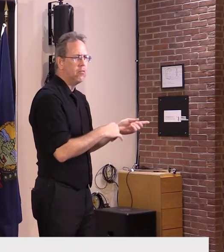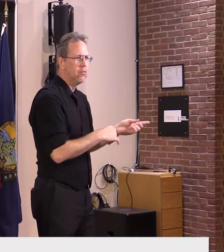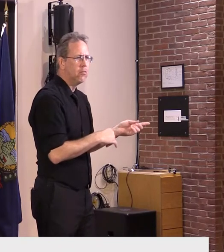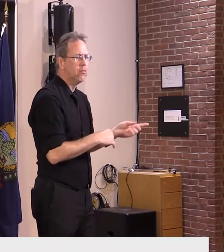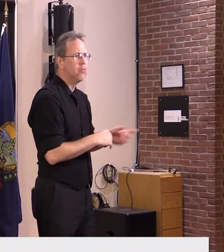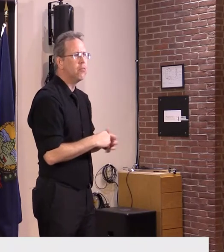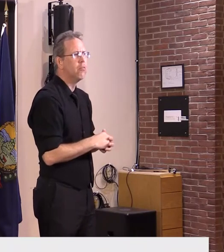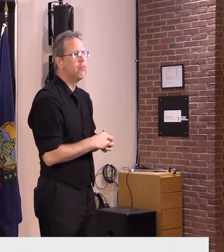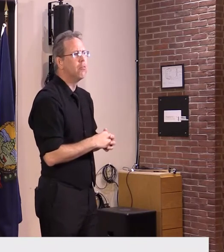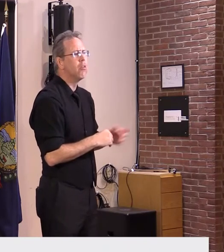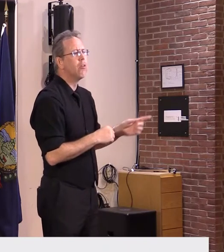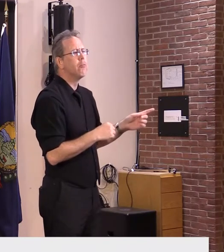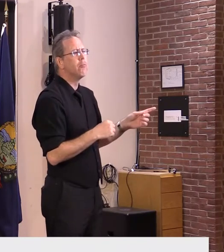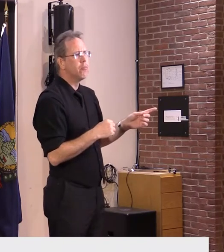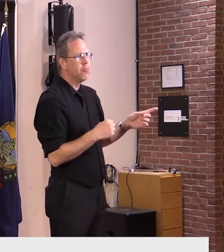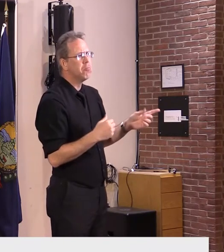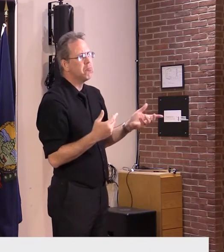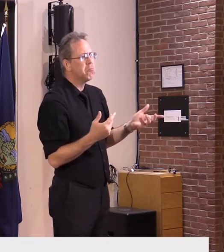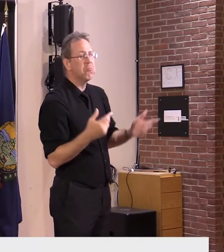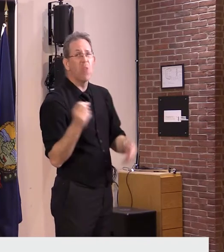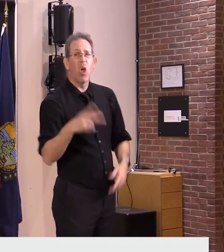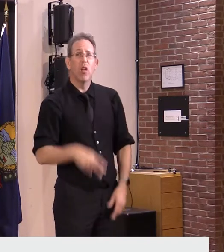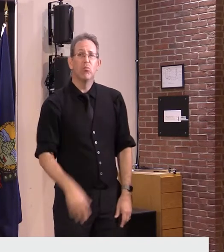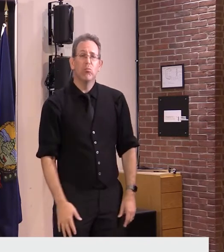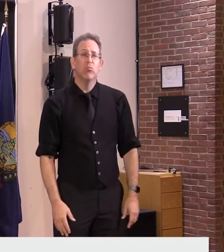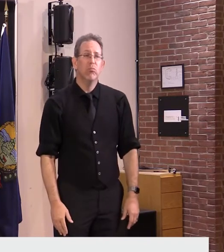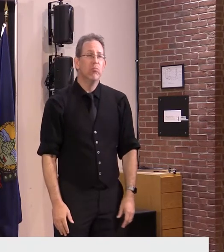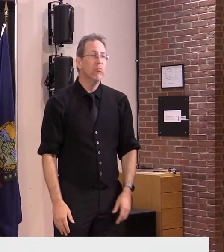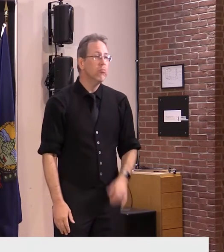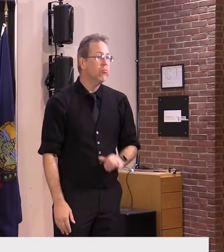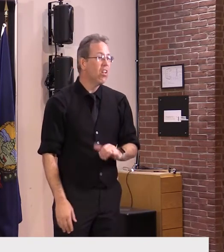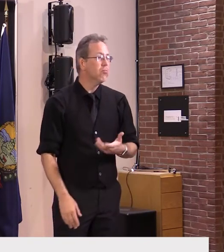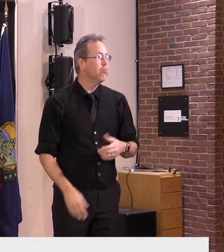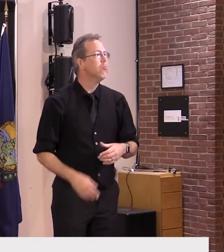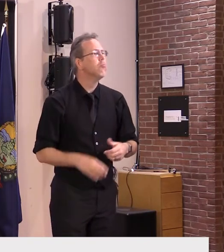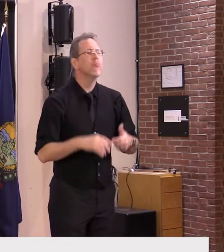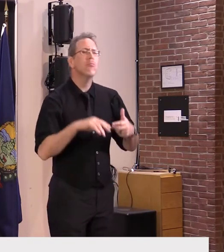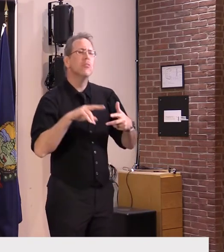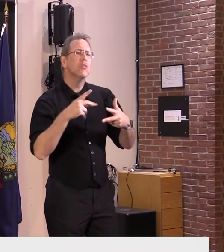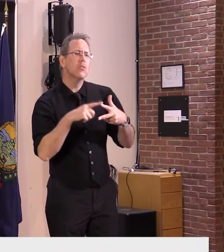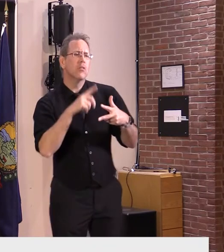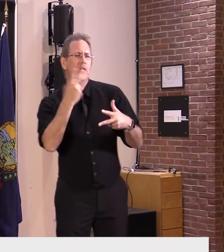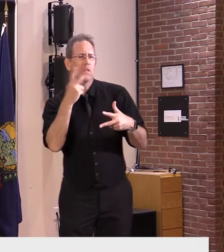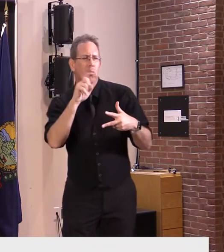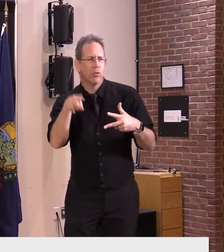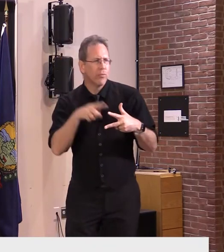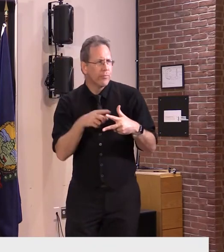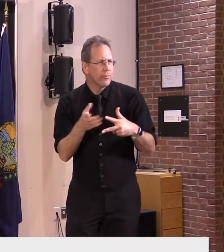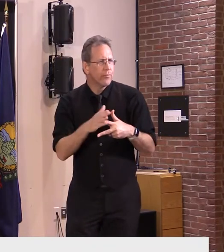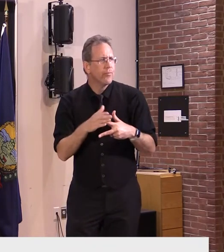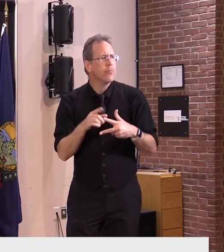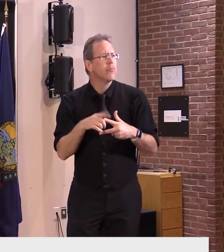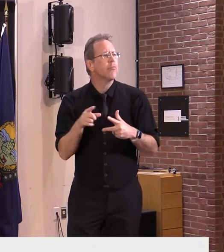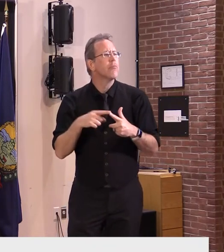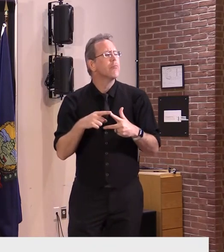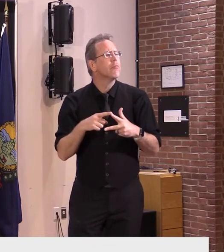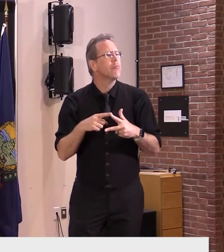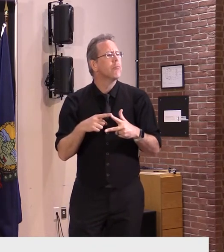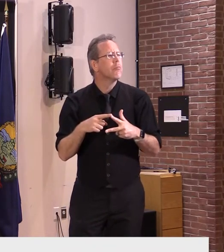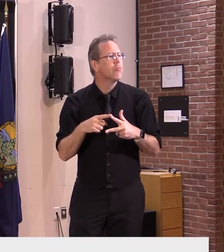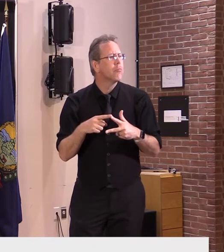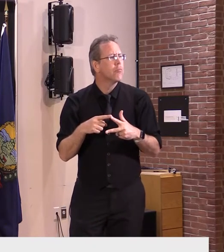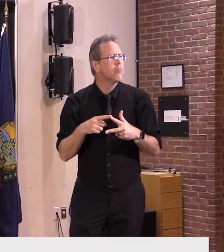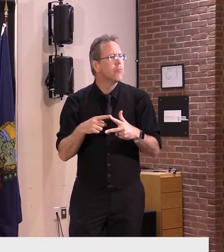Okay, that's helpful. You mentioned in your discussion about the meals, a concern